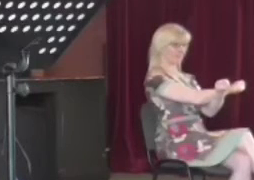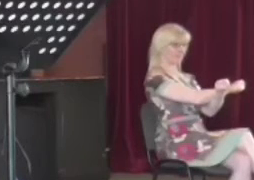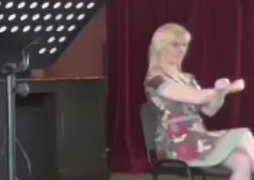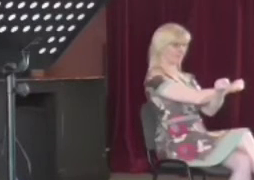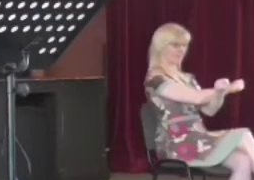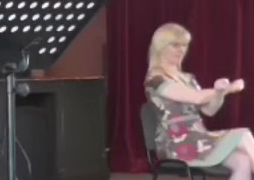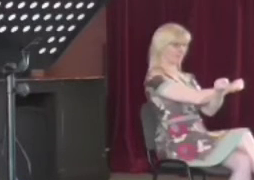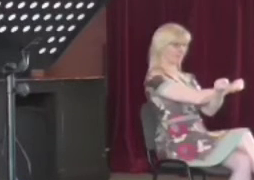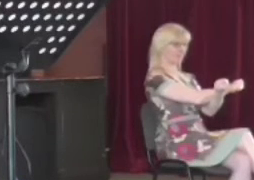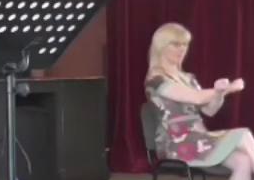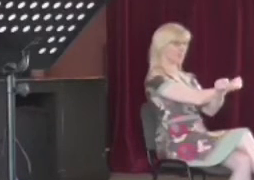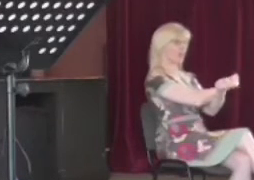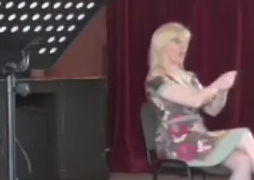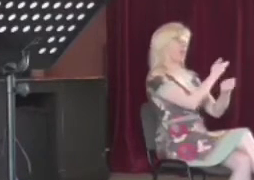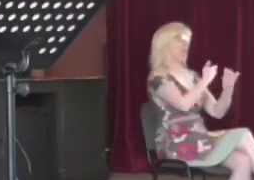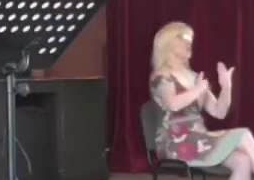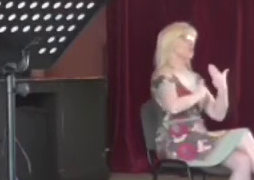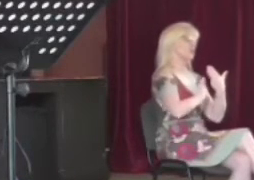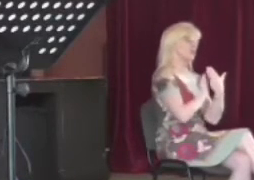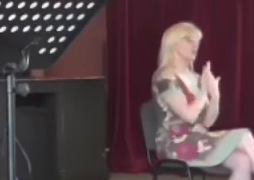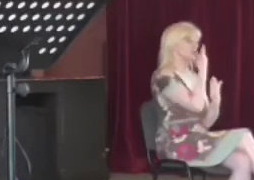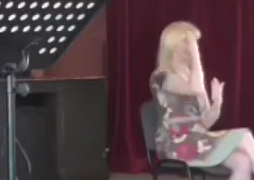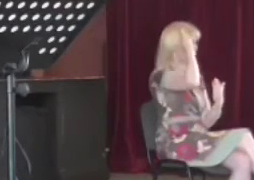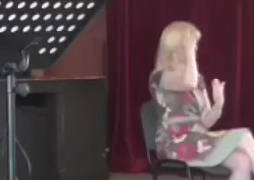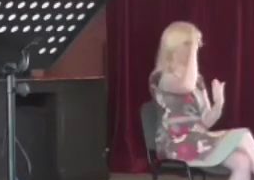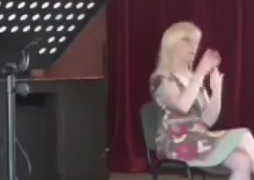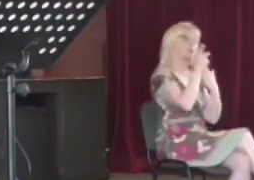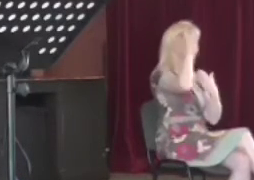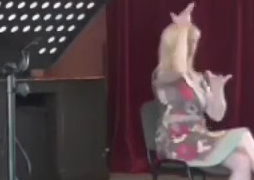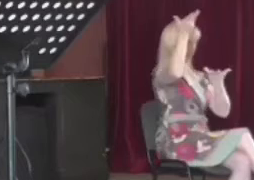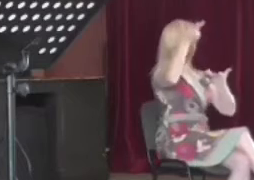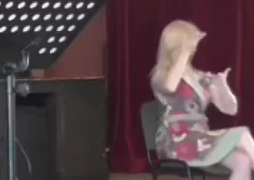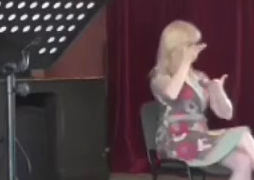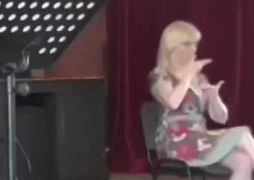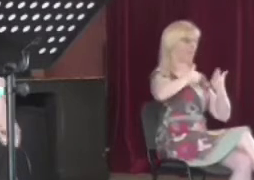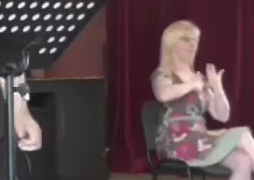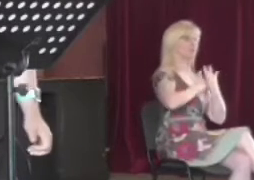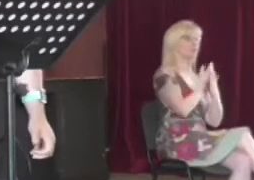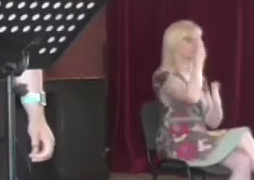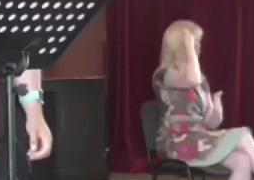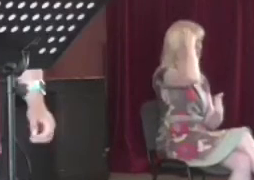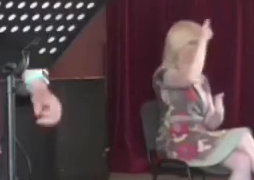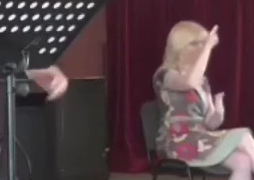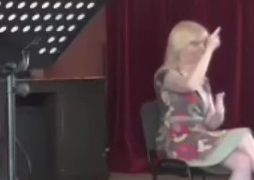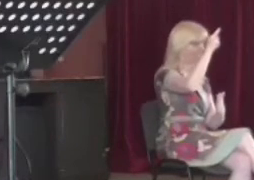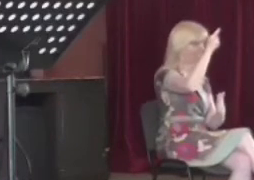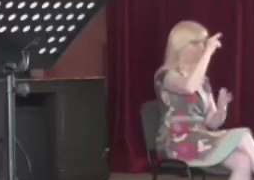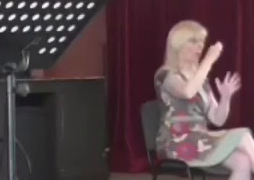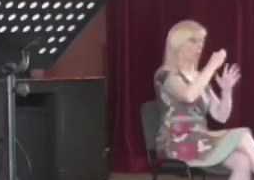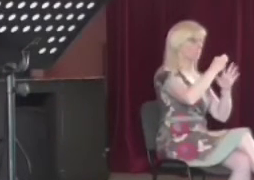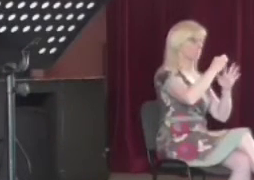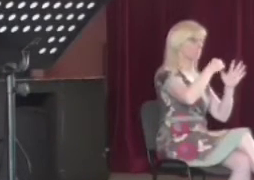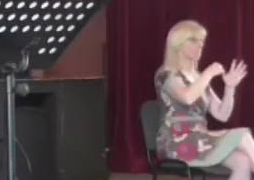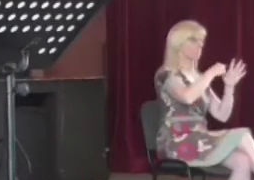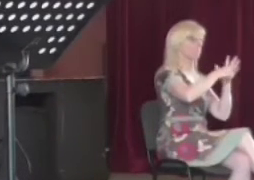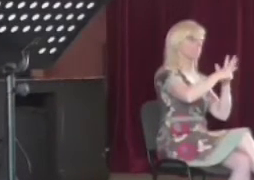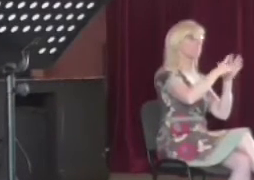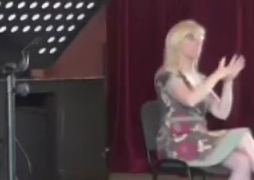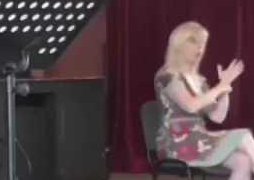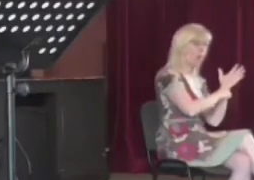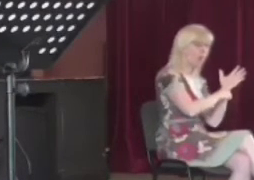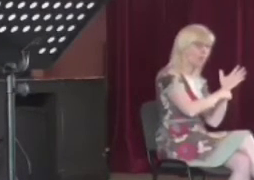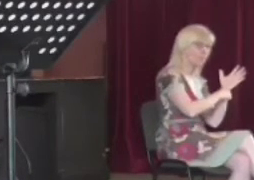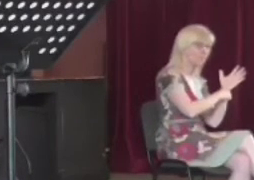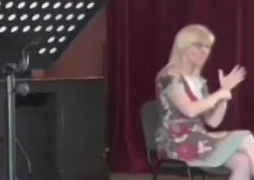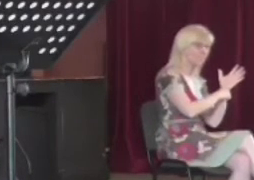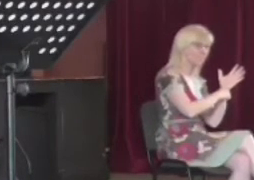things that hold us back and stop us from taking those God steps forward. Because actually, sometimes, for some of us, the